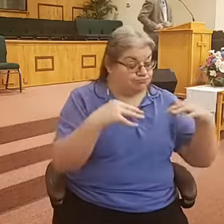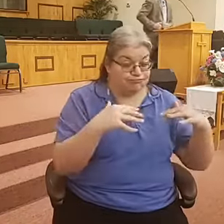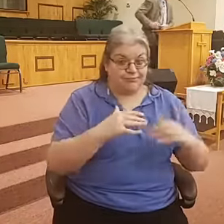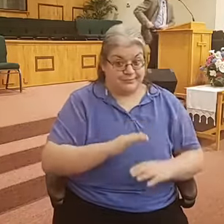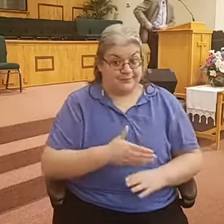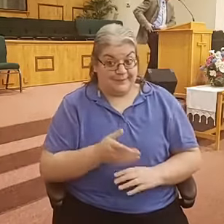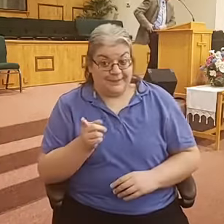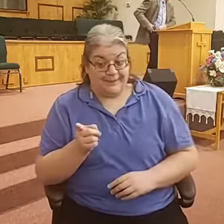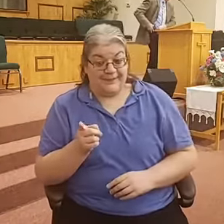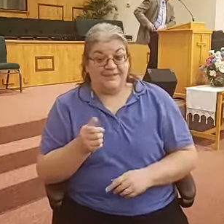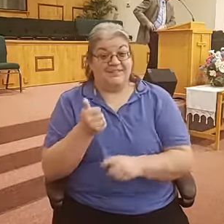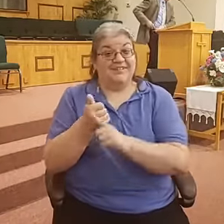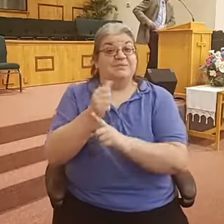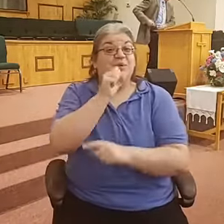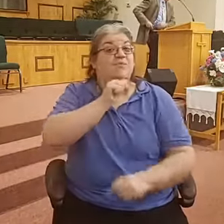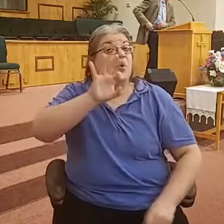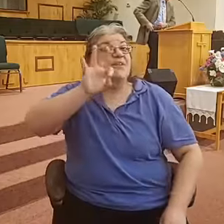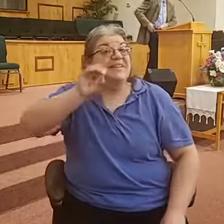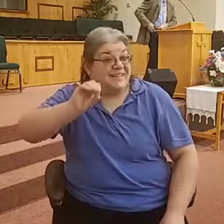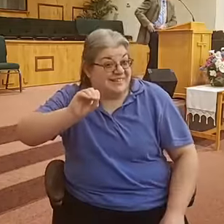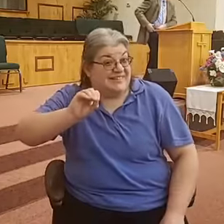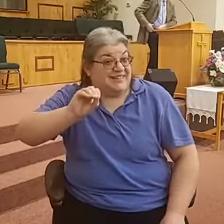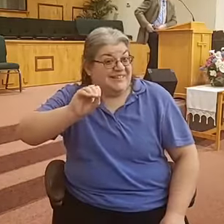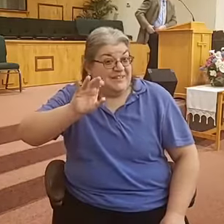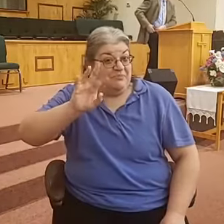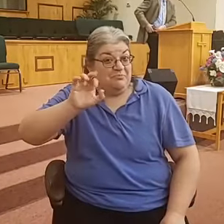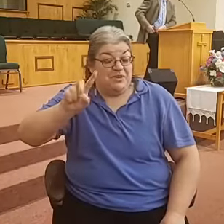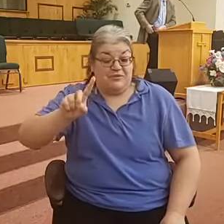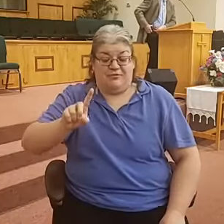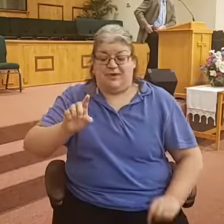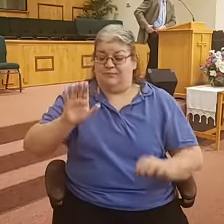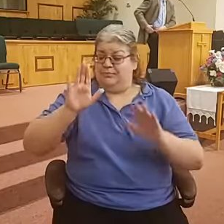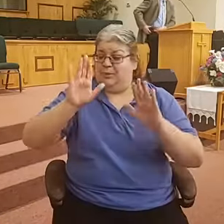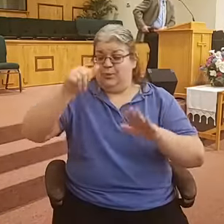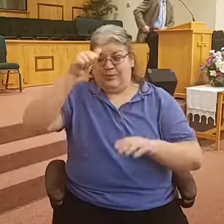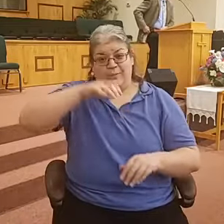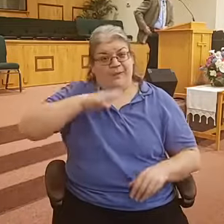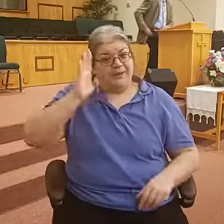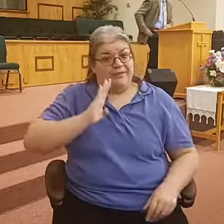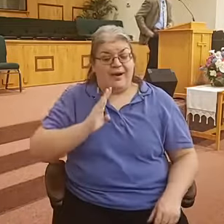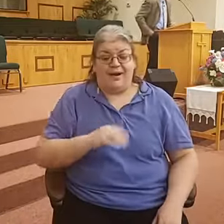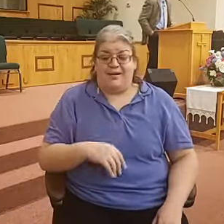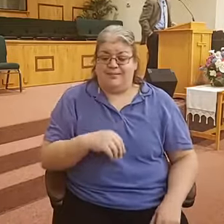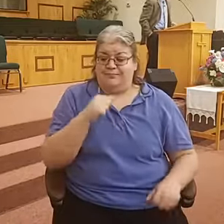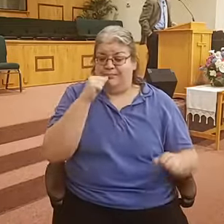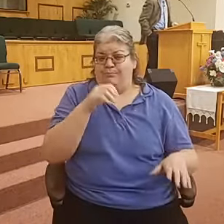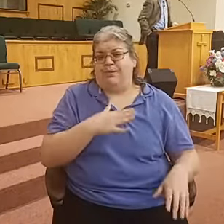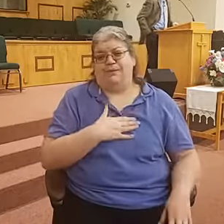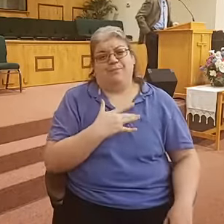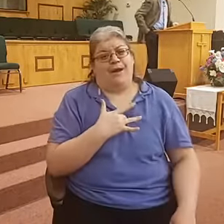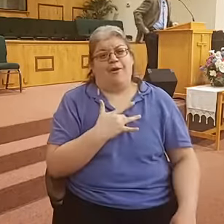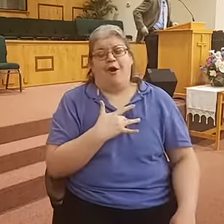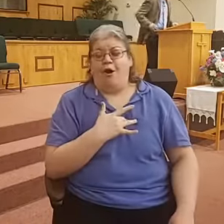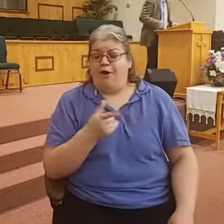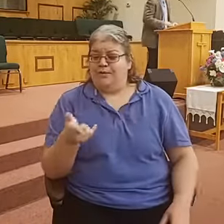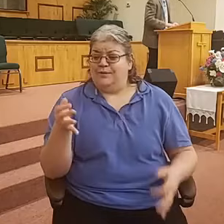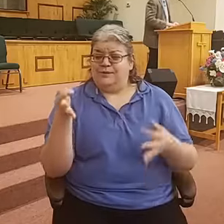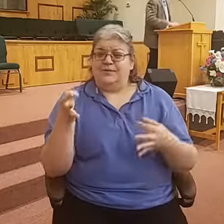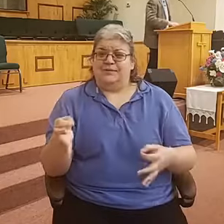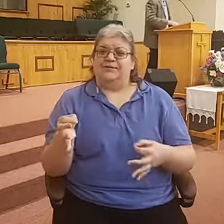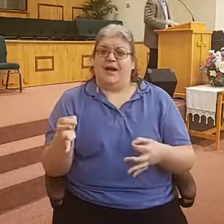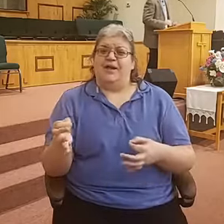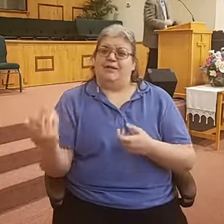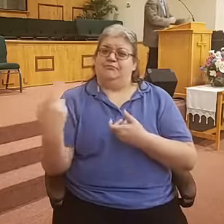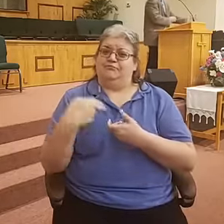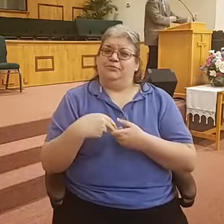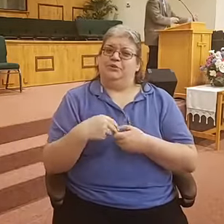Brother Fred is 90 years old, and what a man of God. He blessed my heart when he decided to become a member